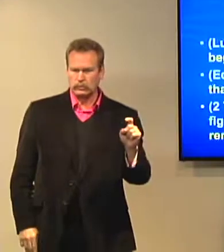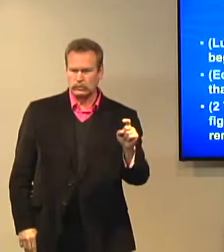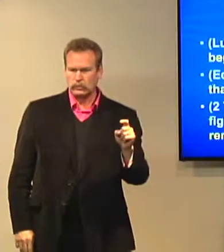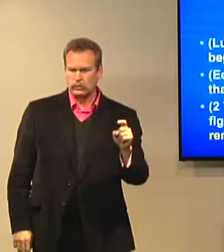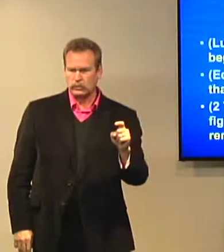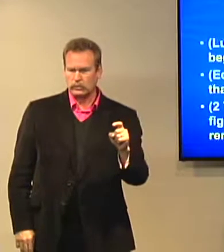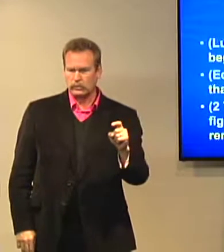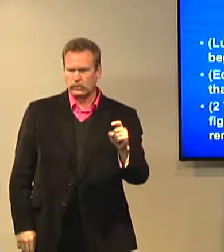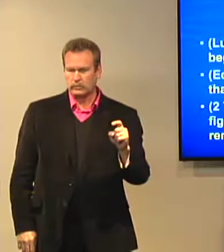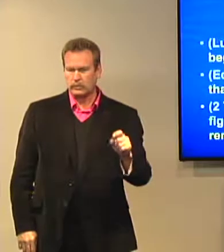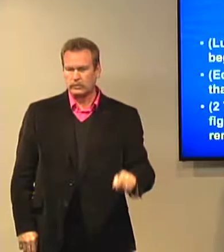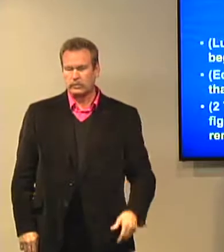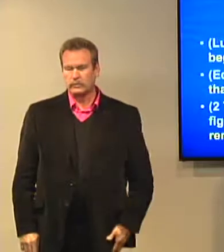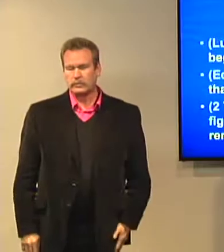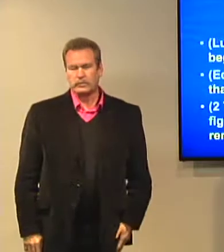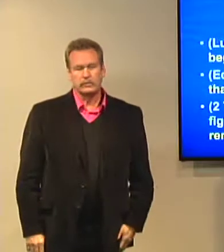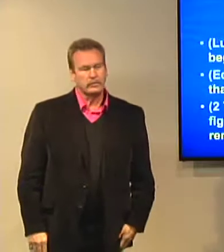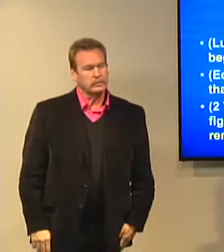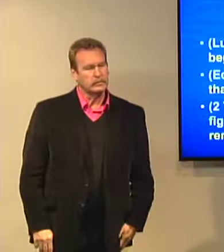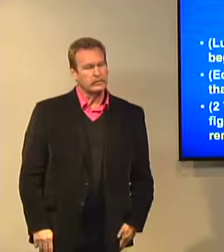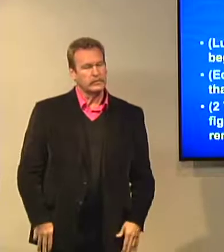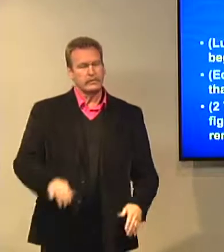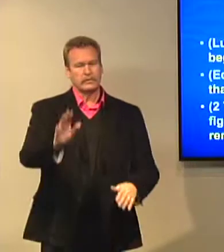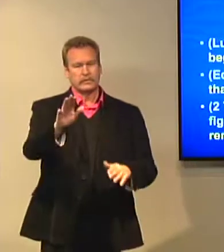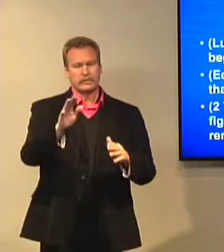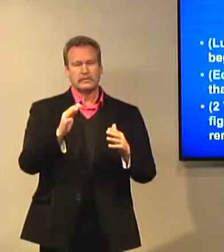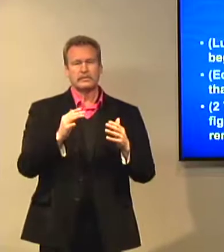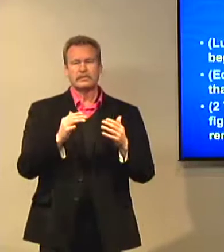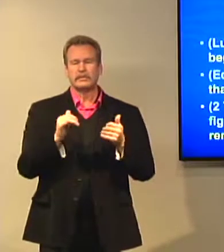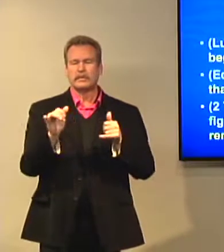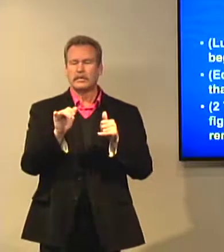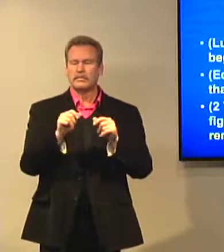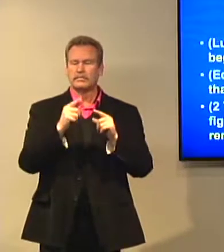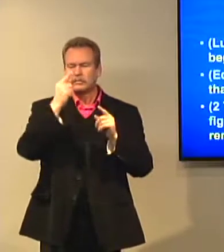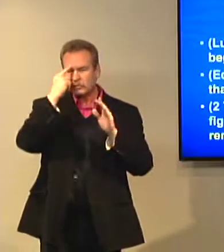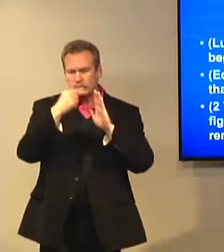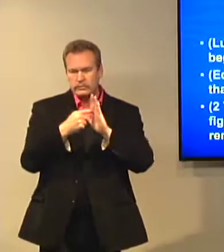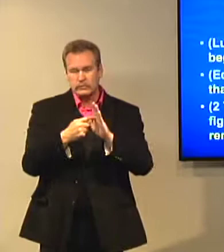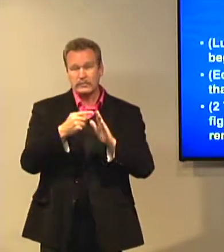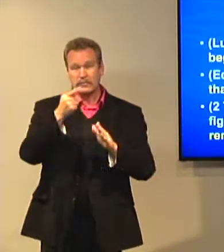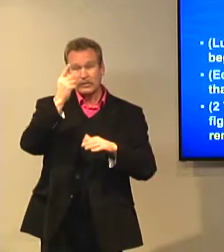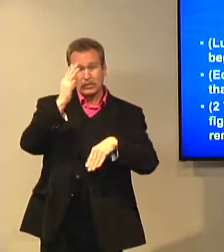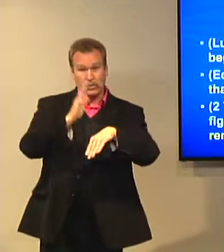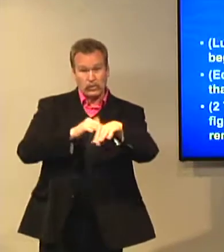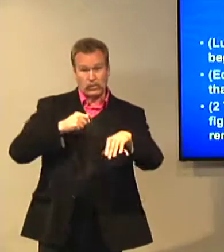So this whole thing is focused on what God's word has to say about finishing what you start.